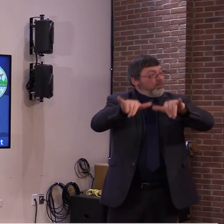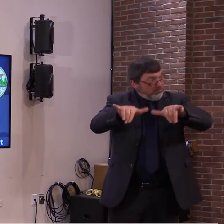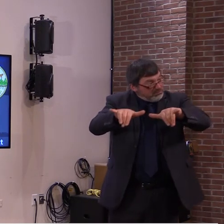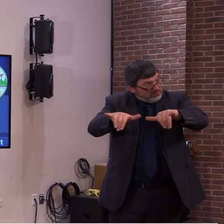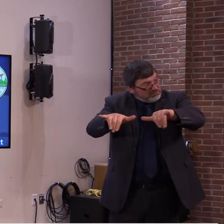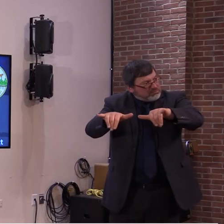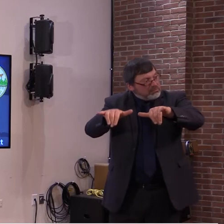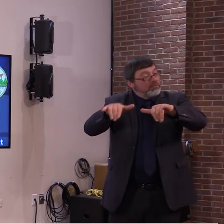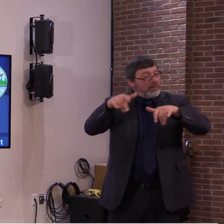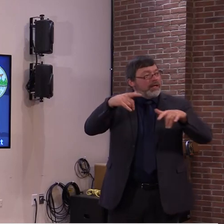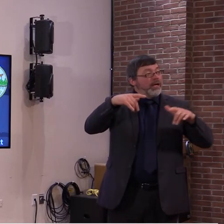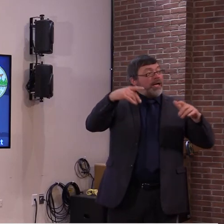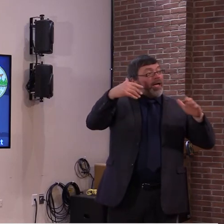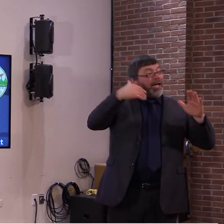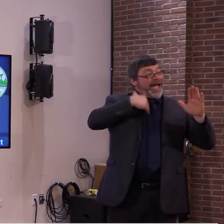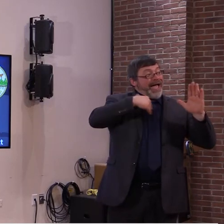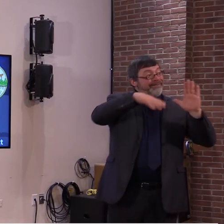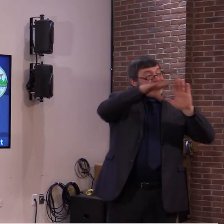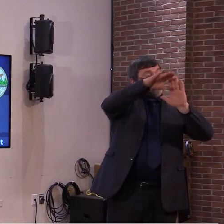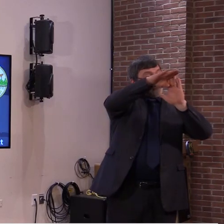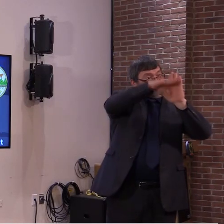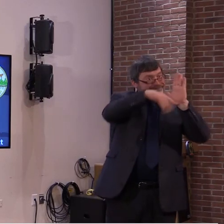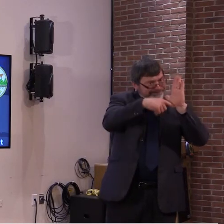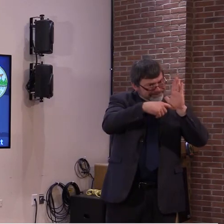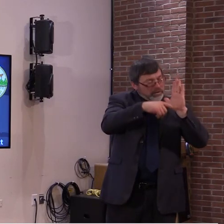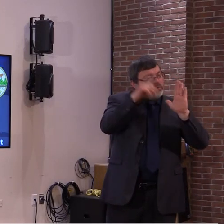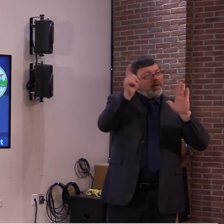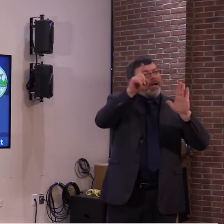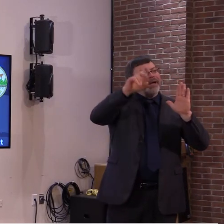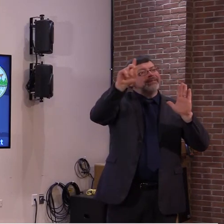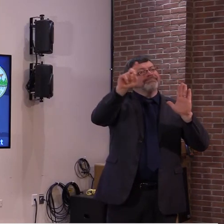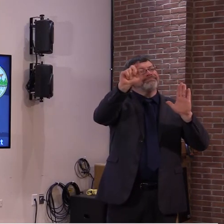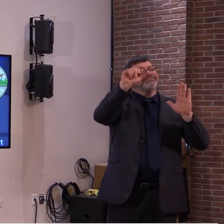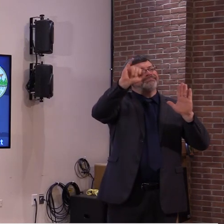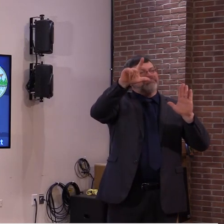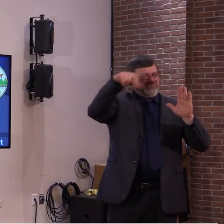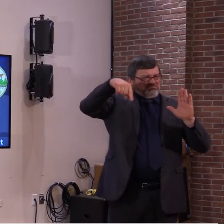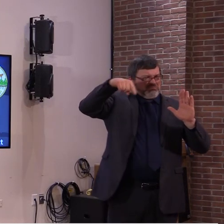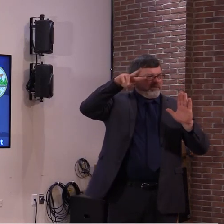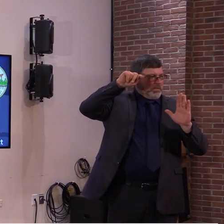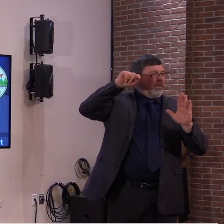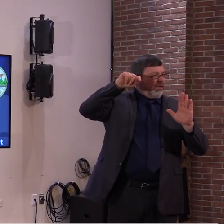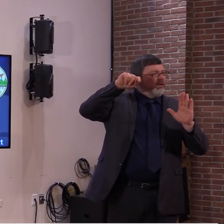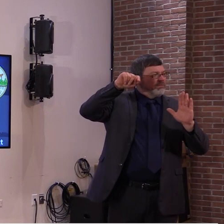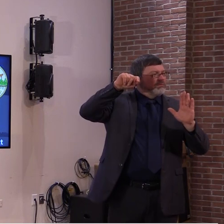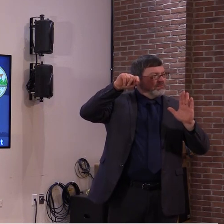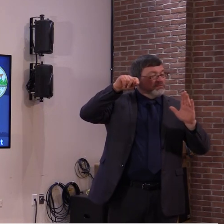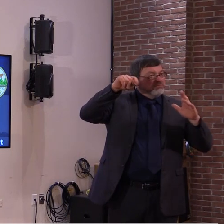on Disabilities and Aging as to where and when those vaccinations will take place?